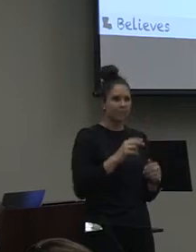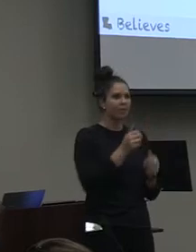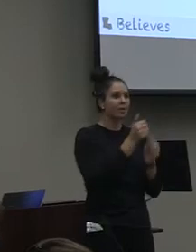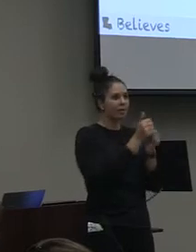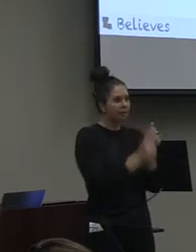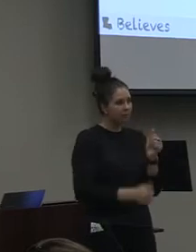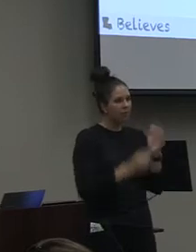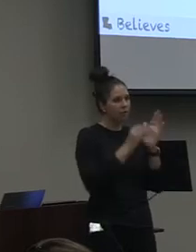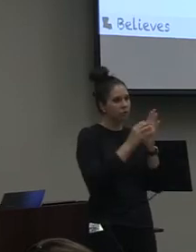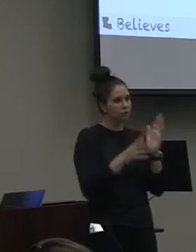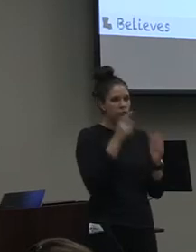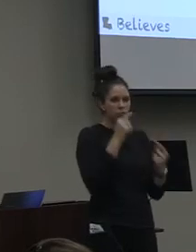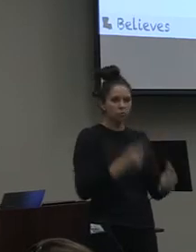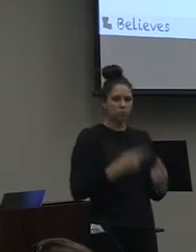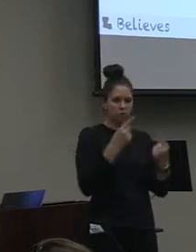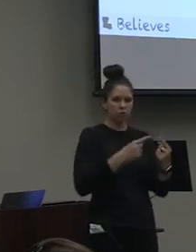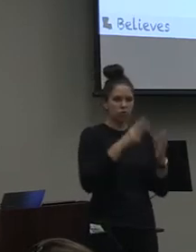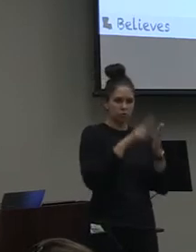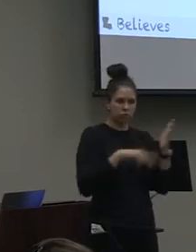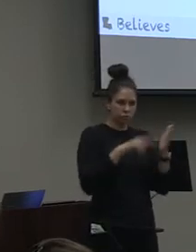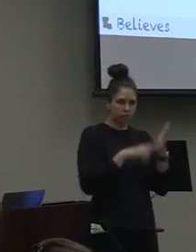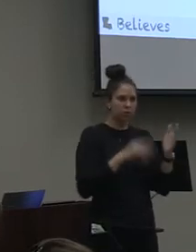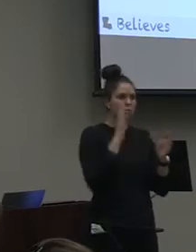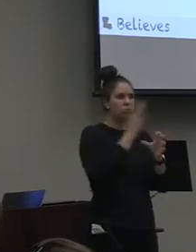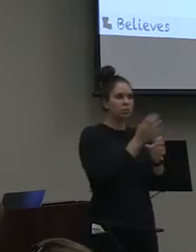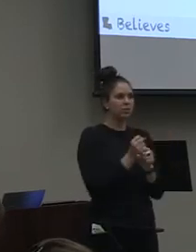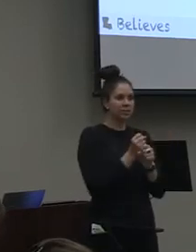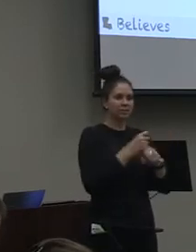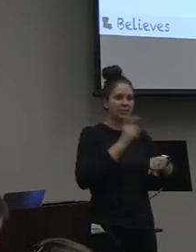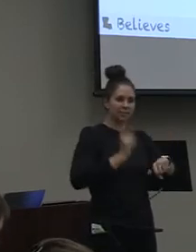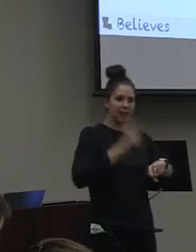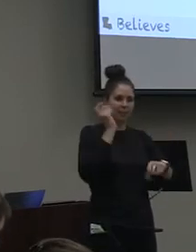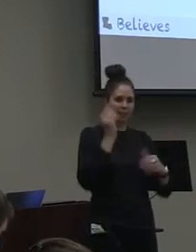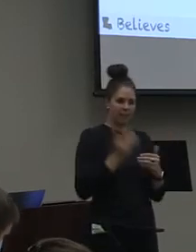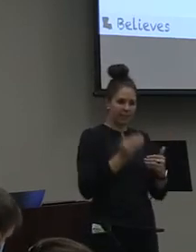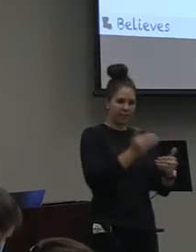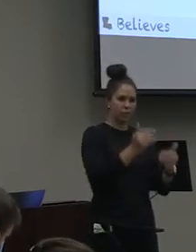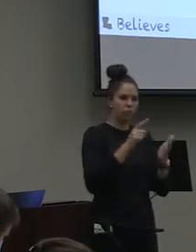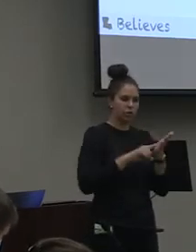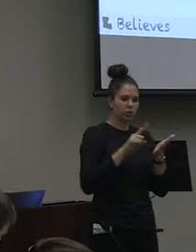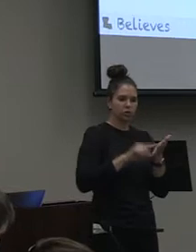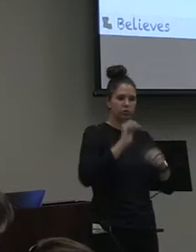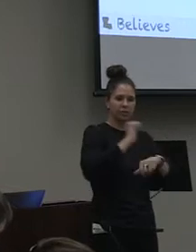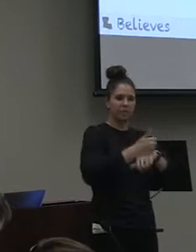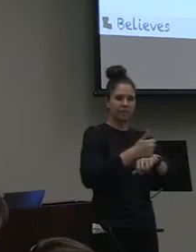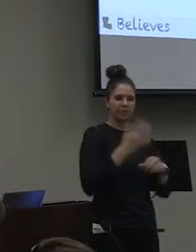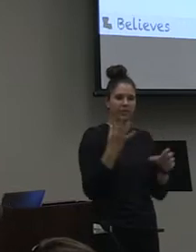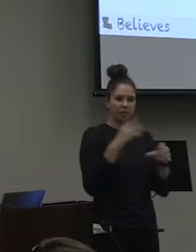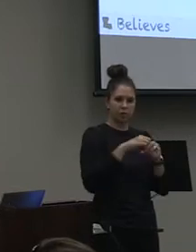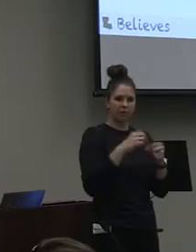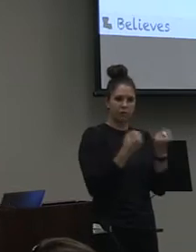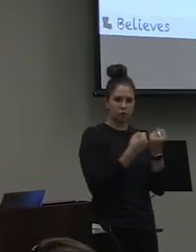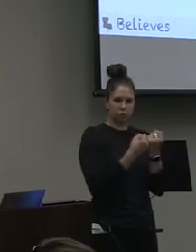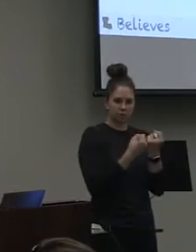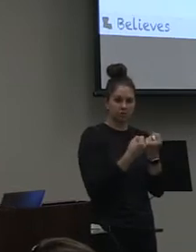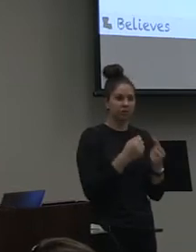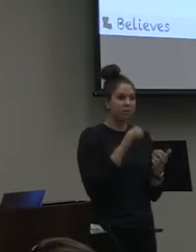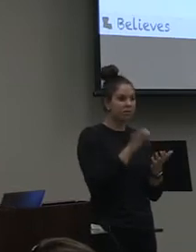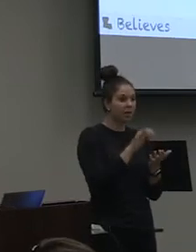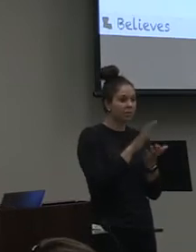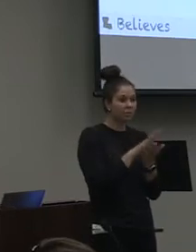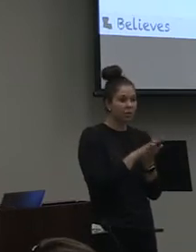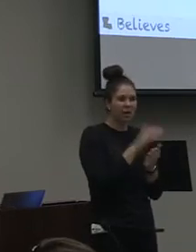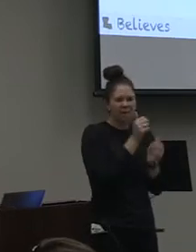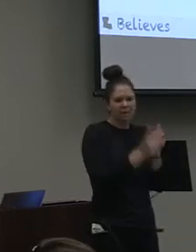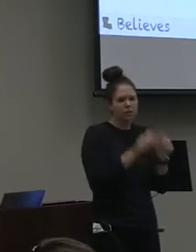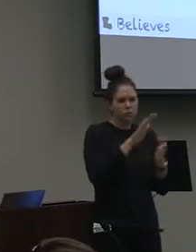every student who struggles to read receives timely research-based interventions, that the school, every